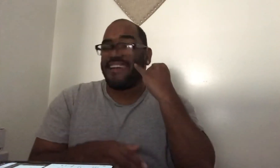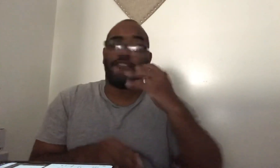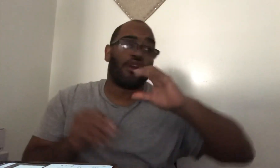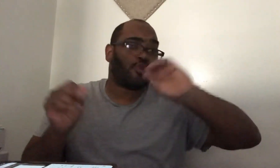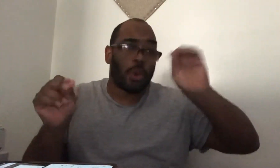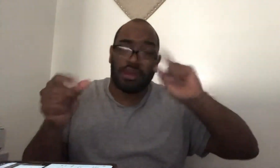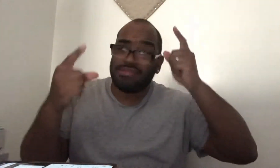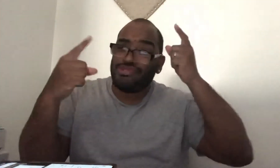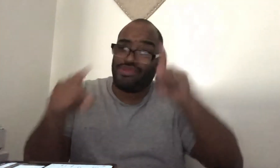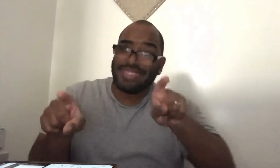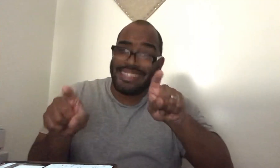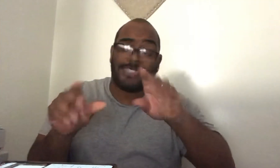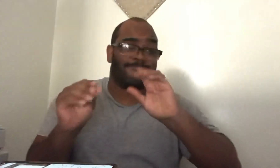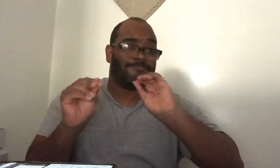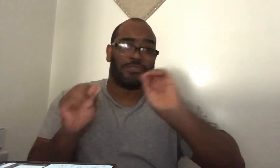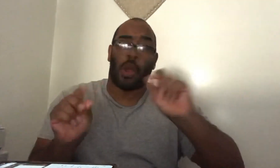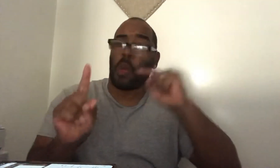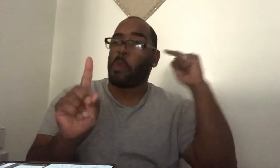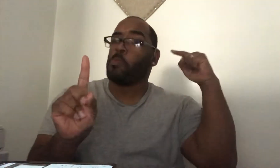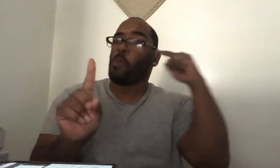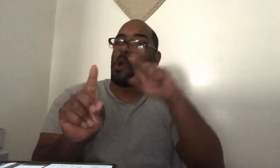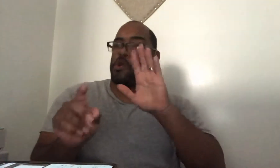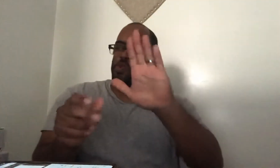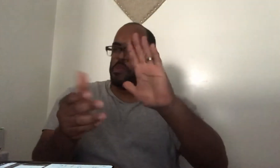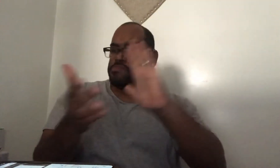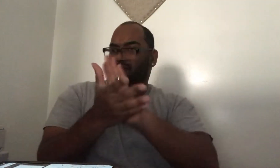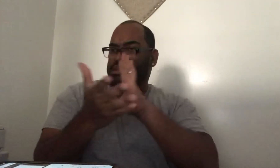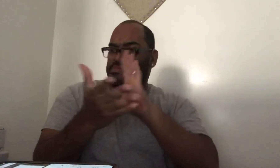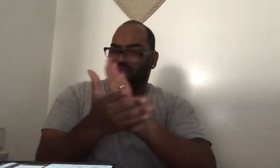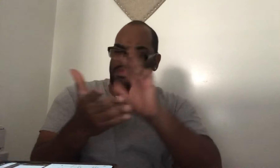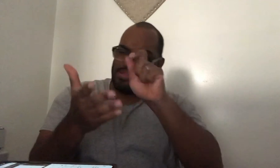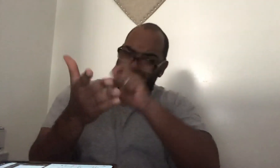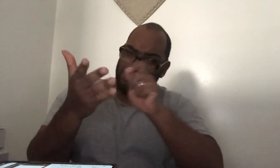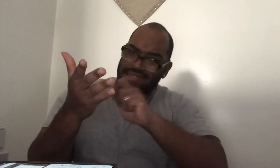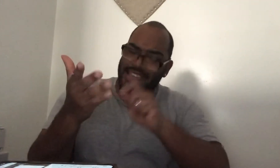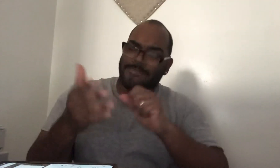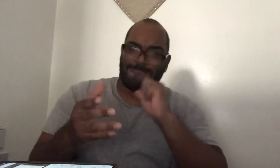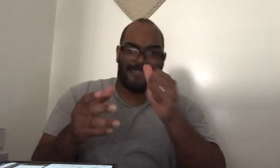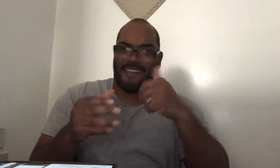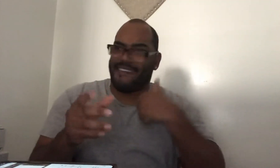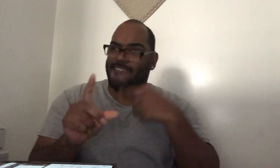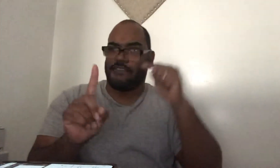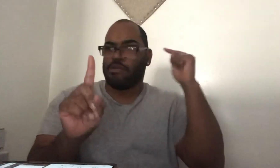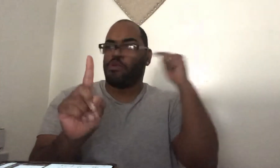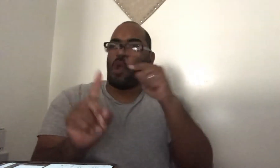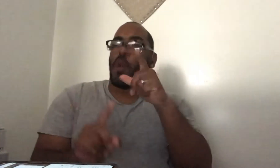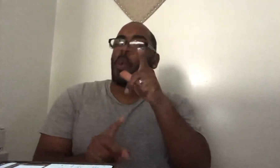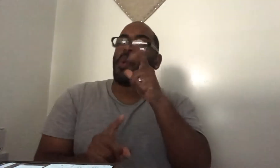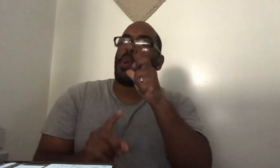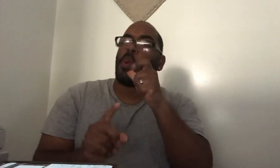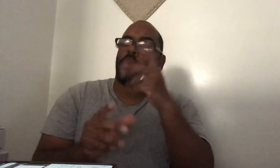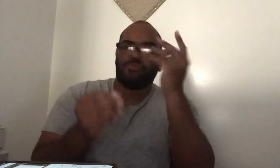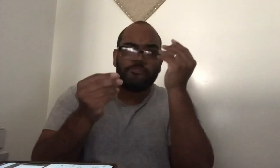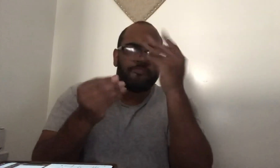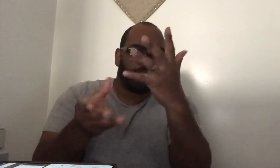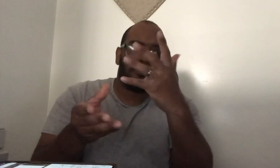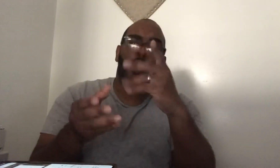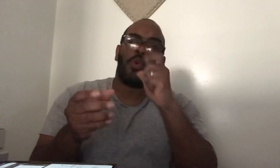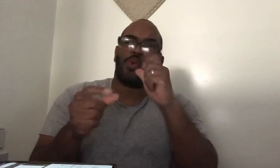no point in your paper existing. You don't have a purpose for the paper. Who are you talking to? Who are you trying to convince? Who needs to hear